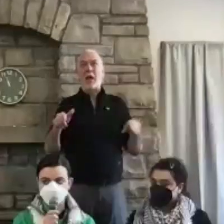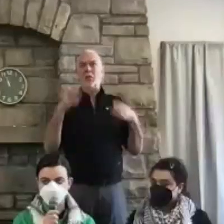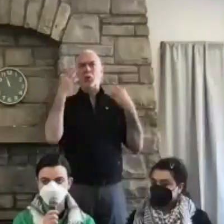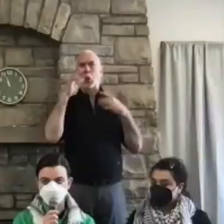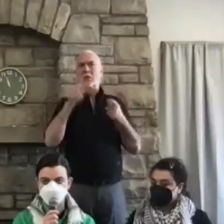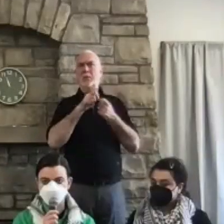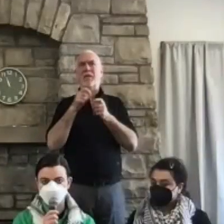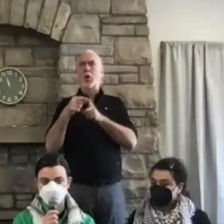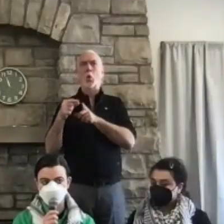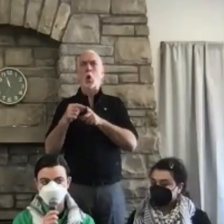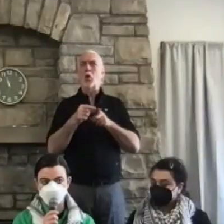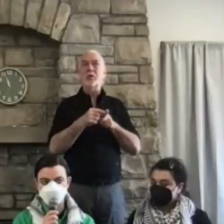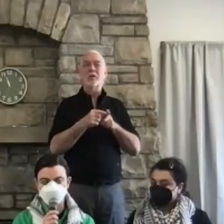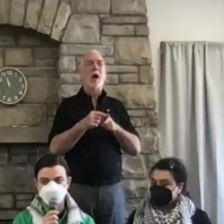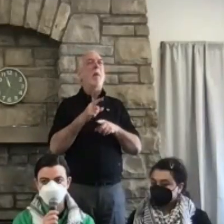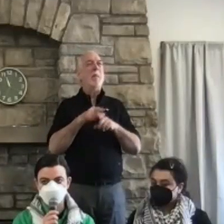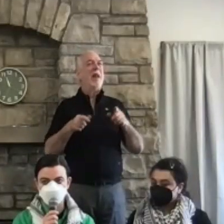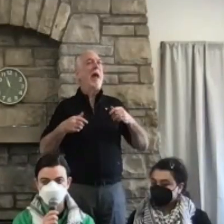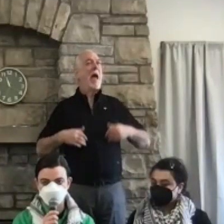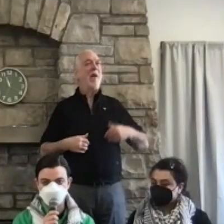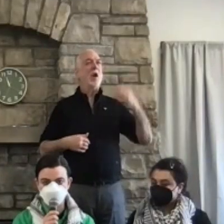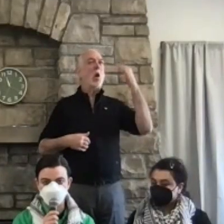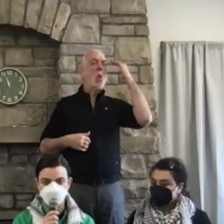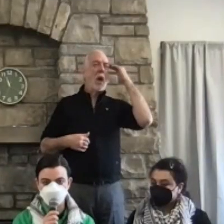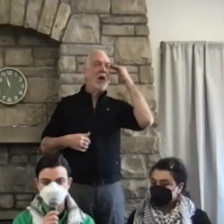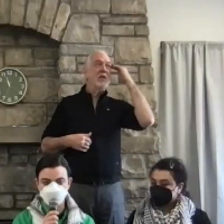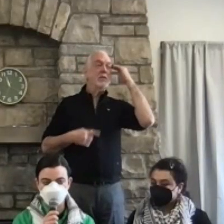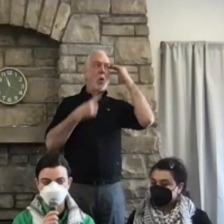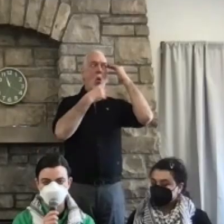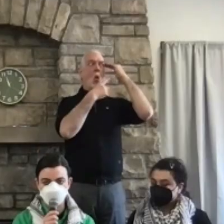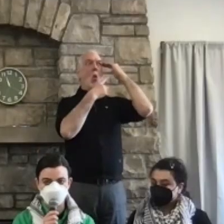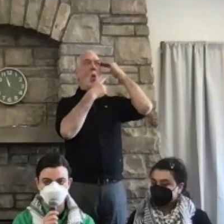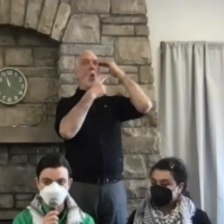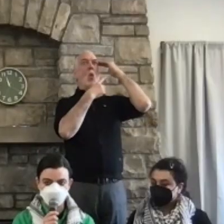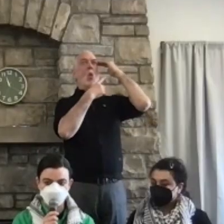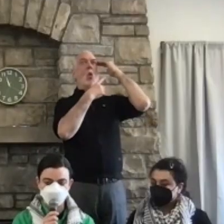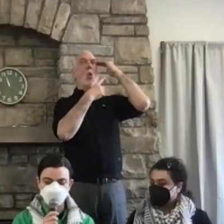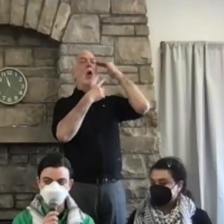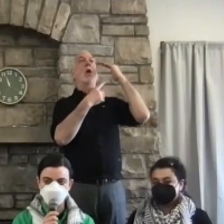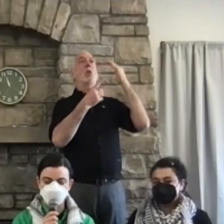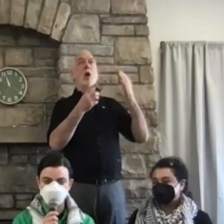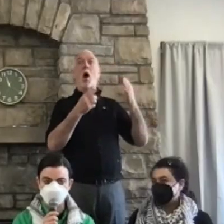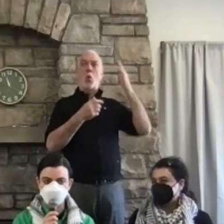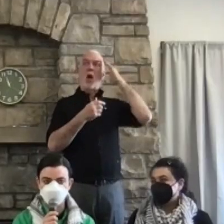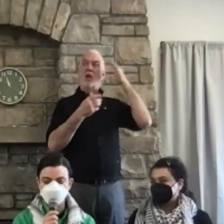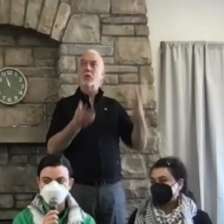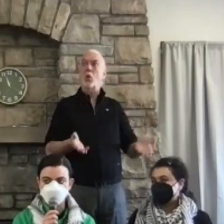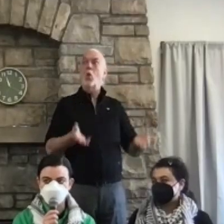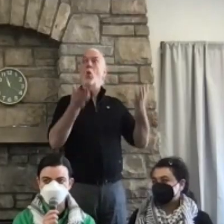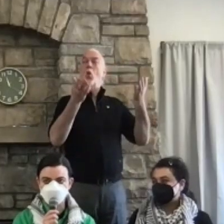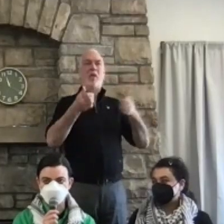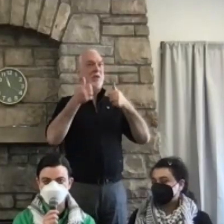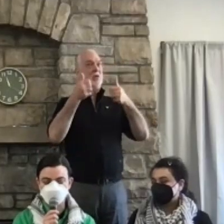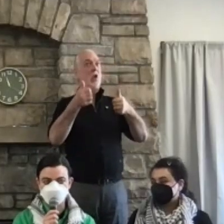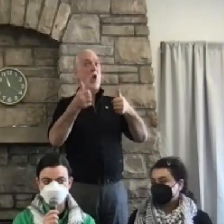emphasis on awareness as something that can be an end in itself, and we can feel good because we did awareness, we raised awareness, but